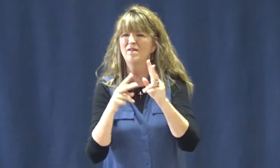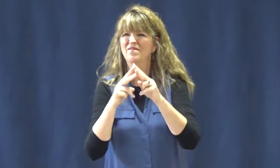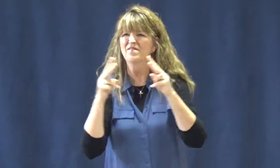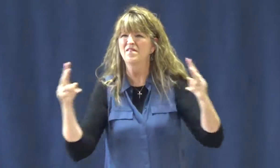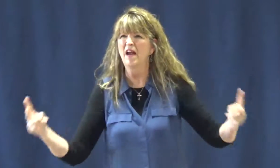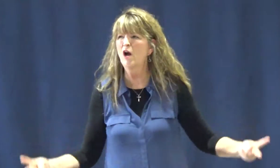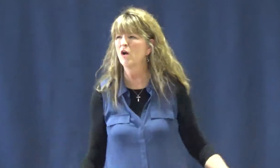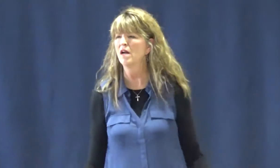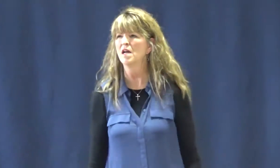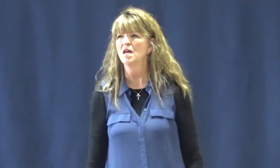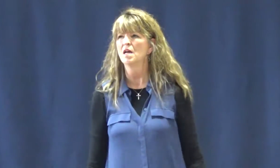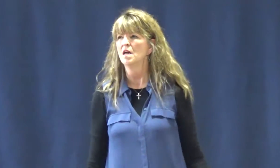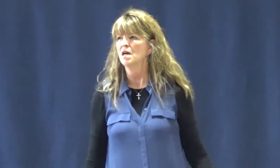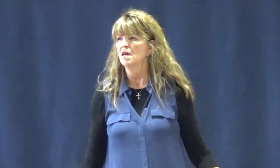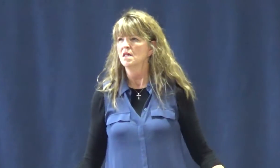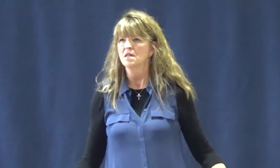Because Christians show